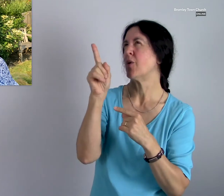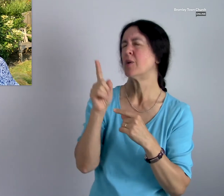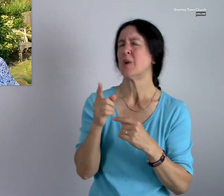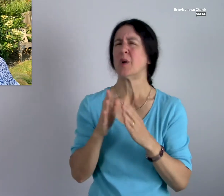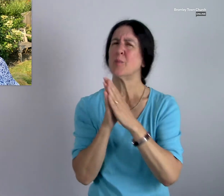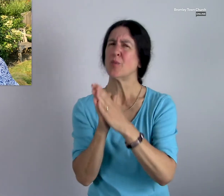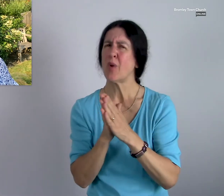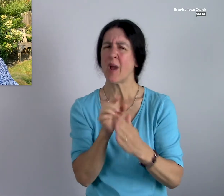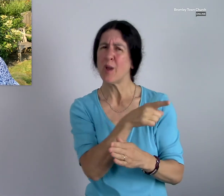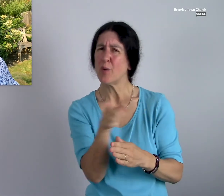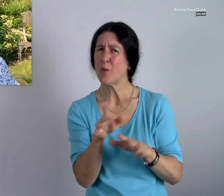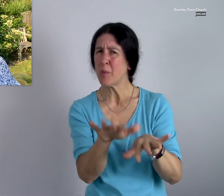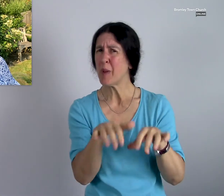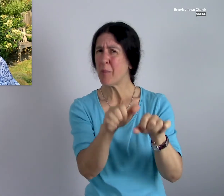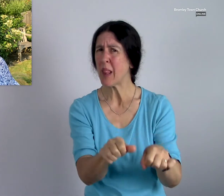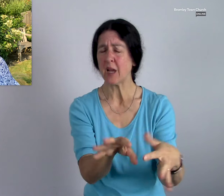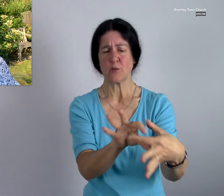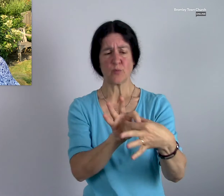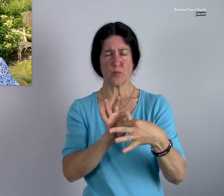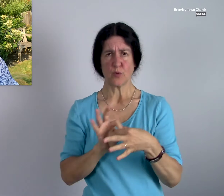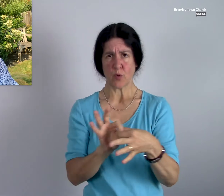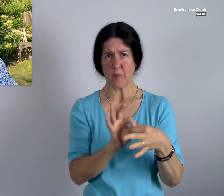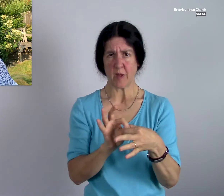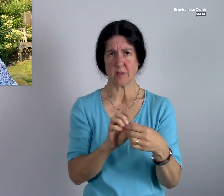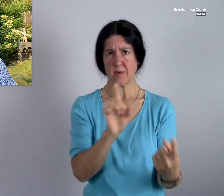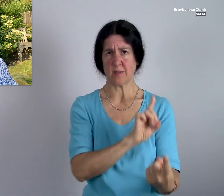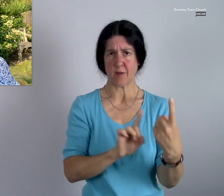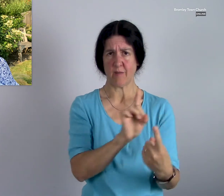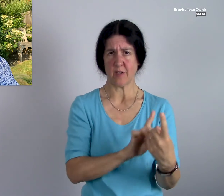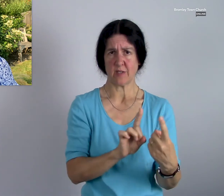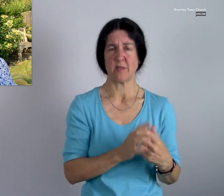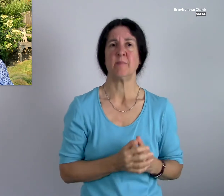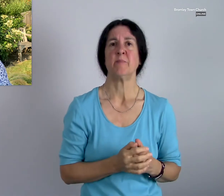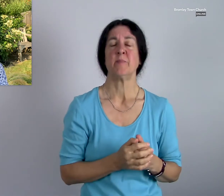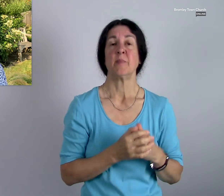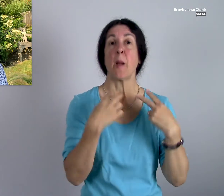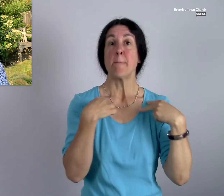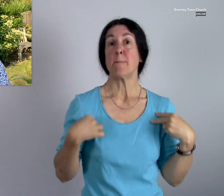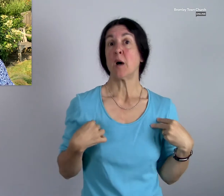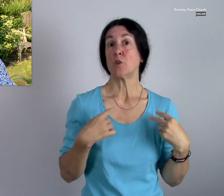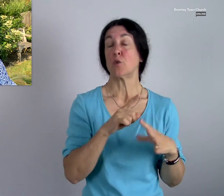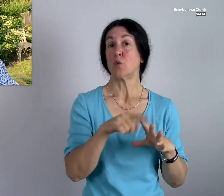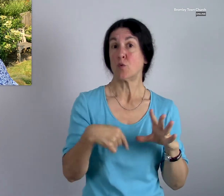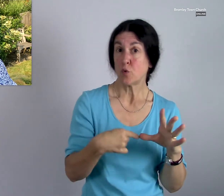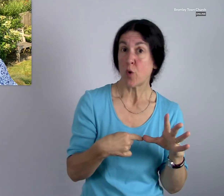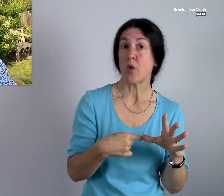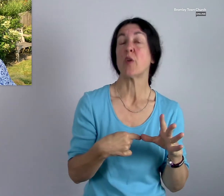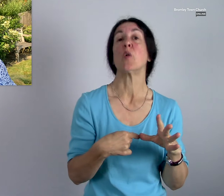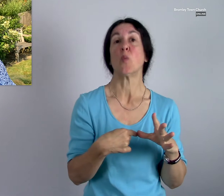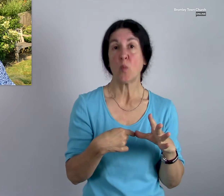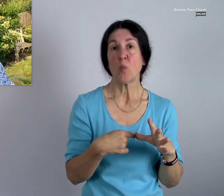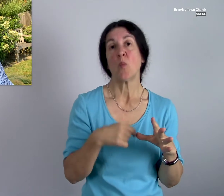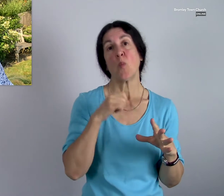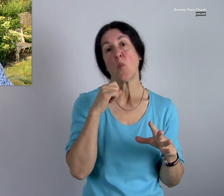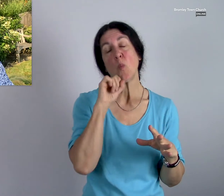be blessed as you join with us in this service. Pastor Jonathan is going to be continuing his new